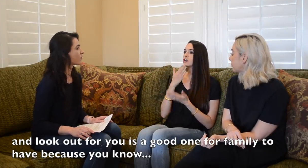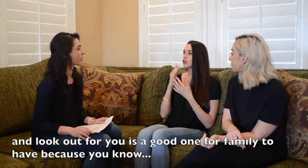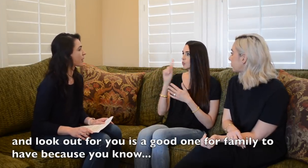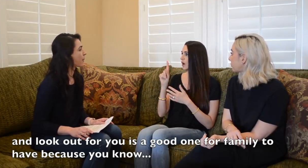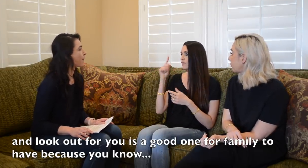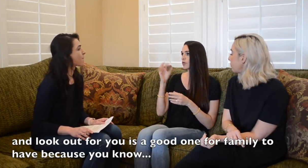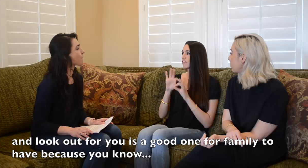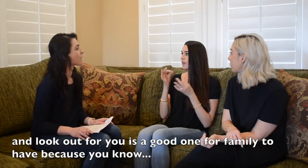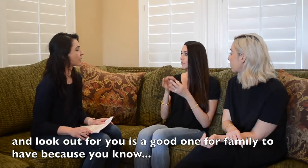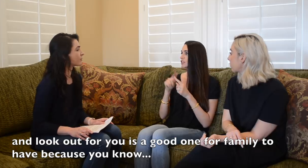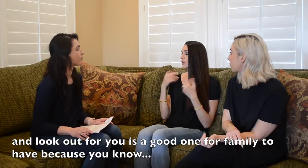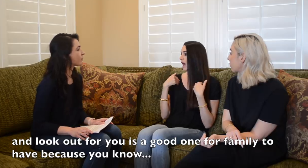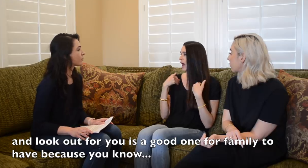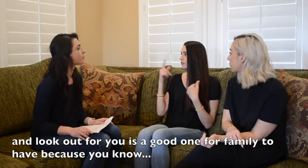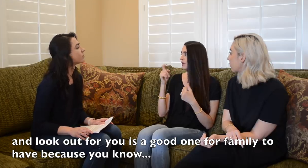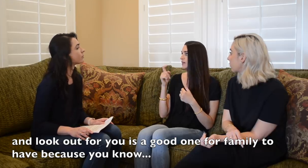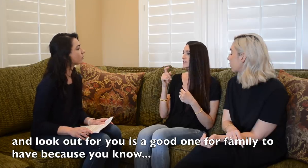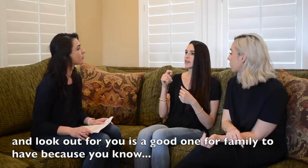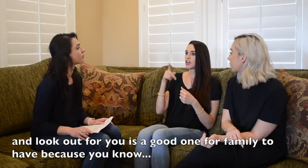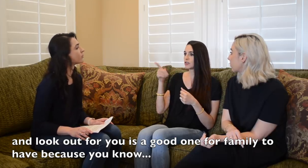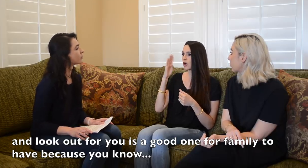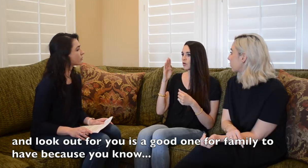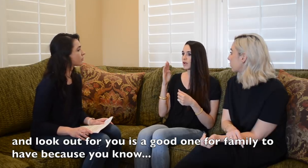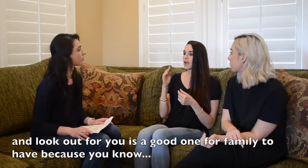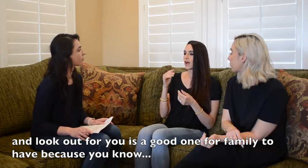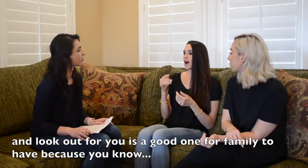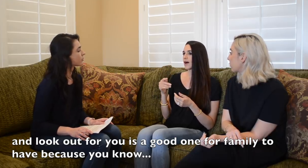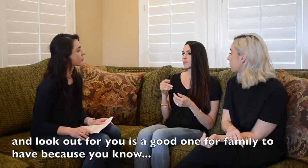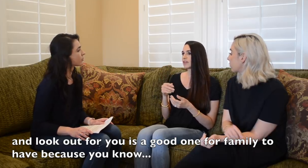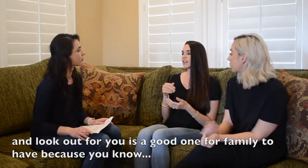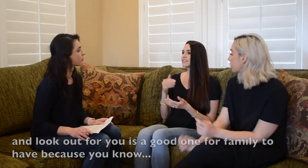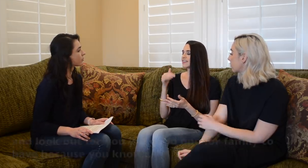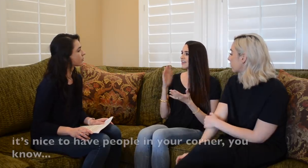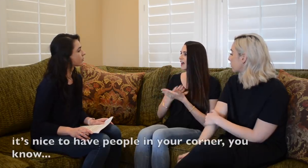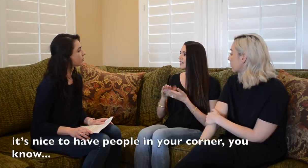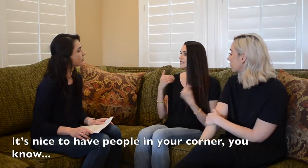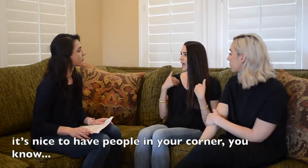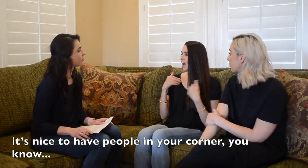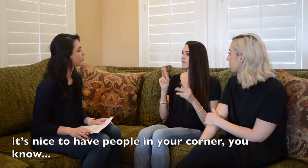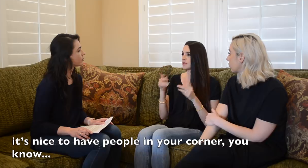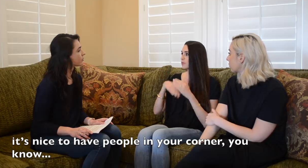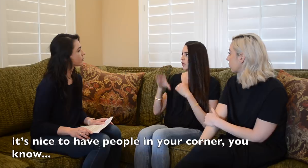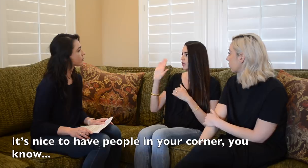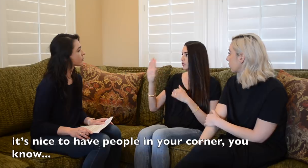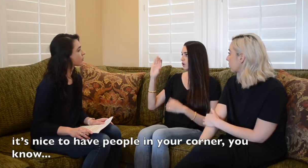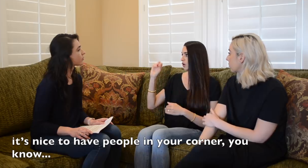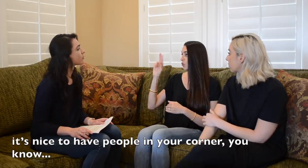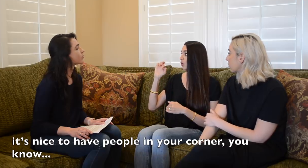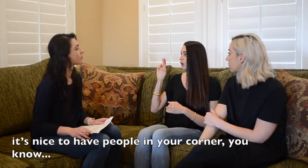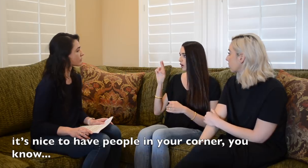good one for a family to have, because, you know, it's nice to have people in your corner,